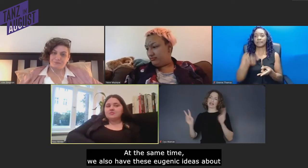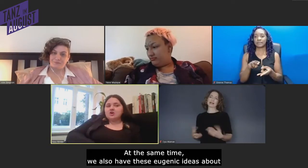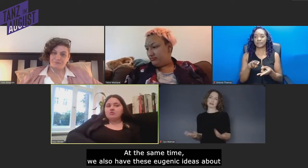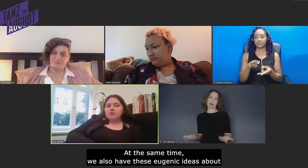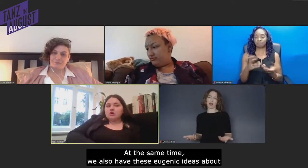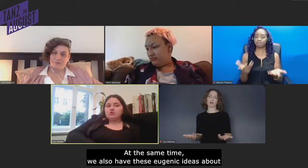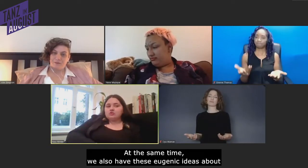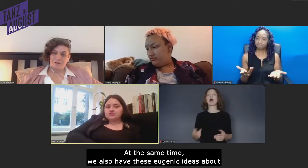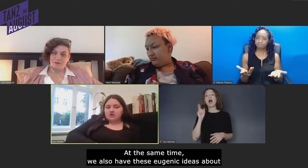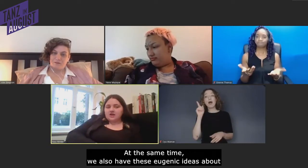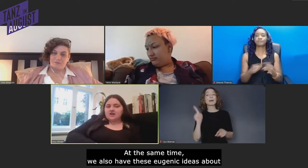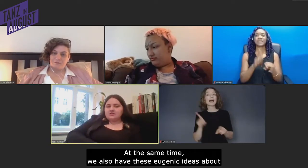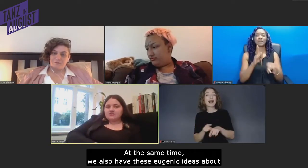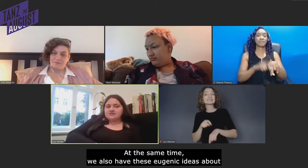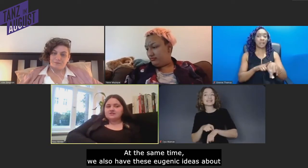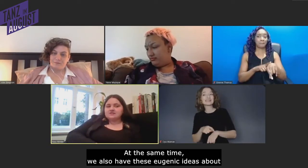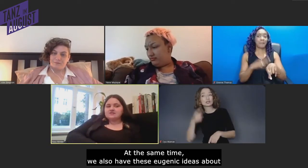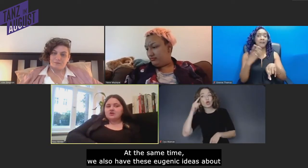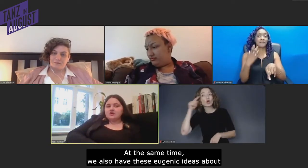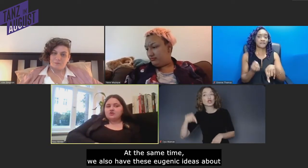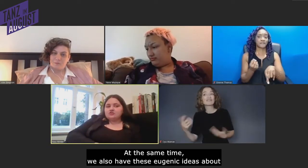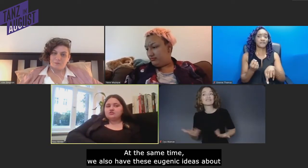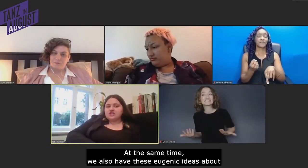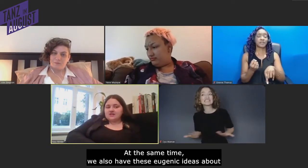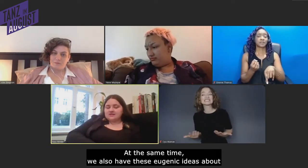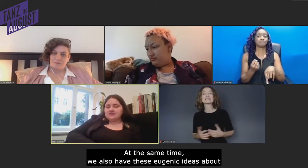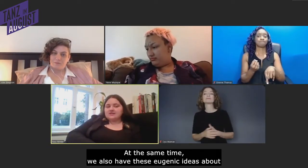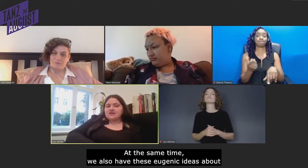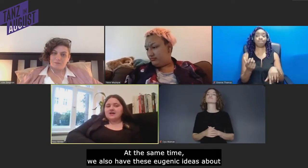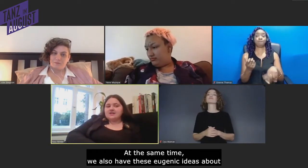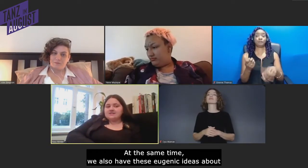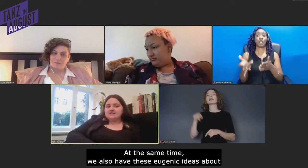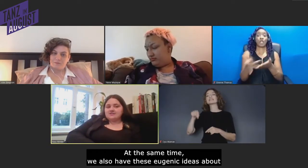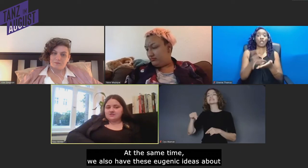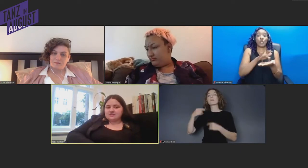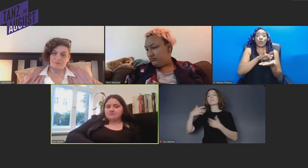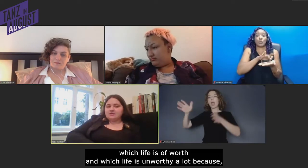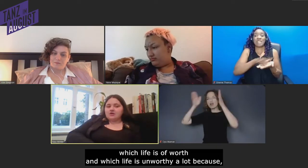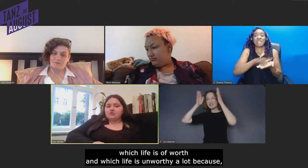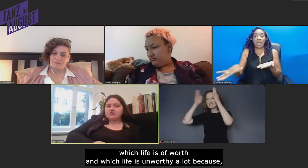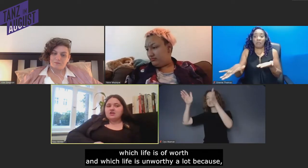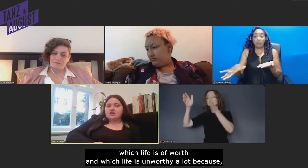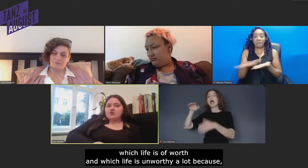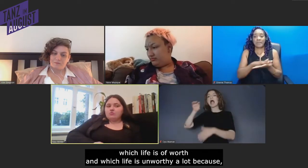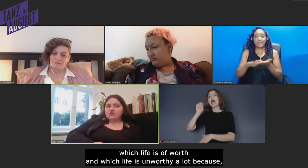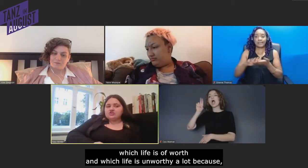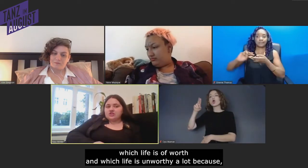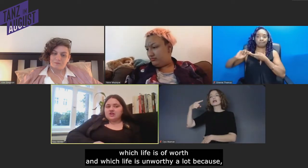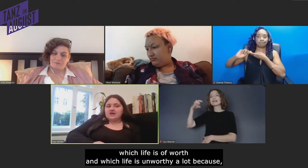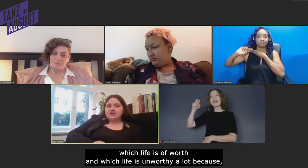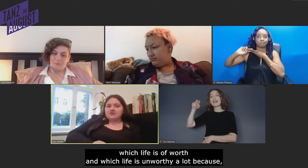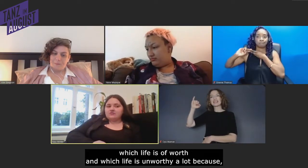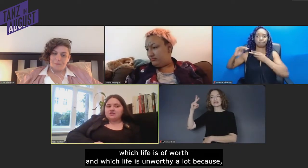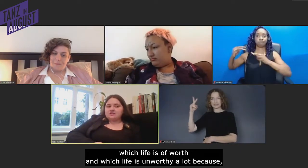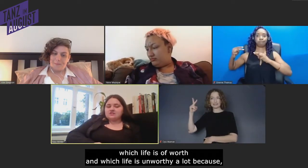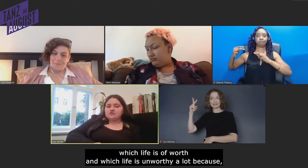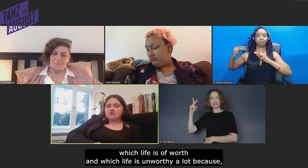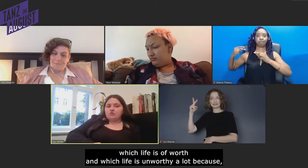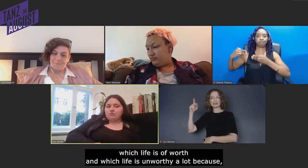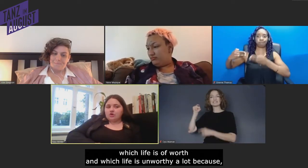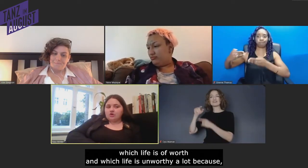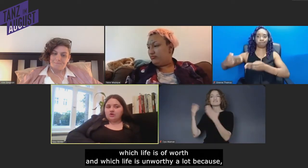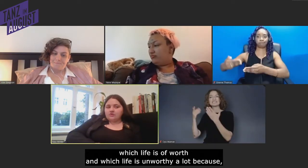time, we also have these eugenic ideas about which life